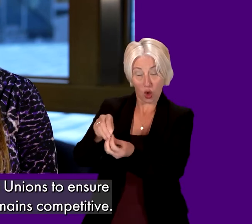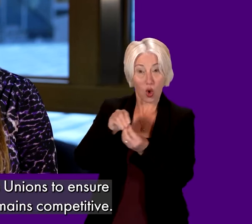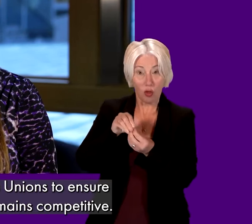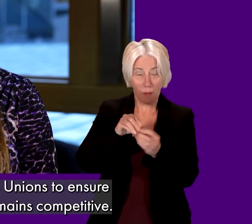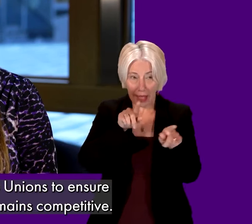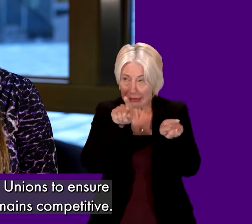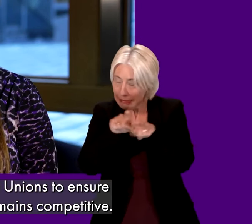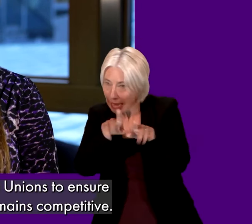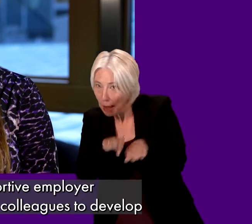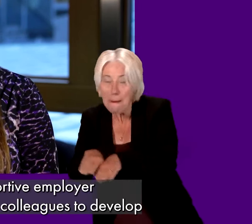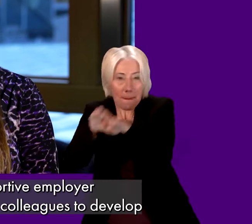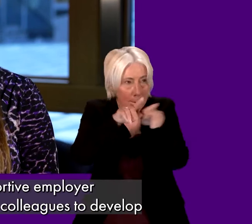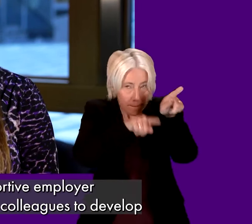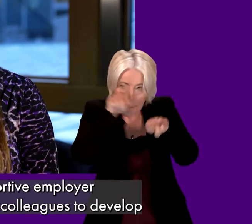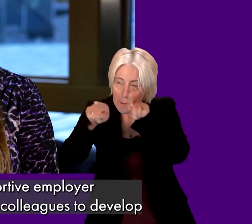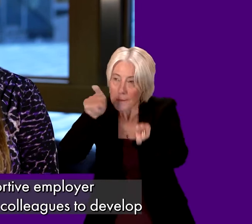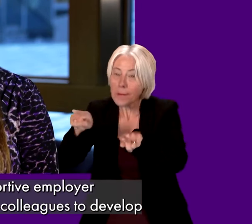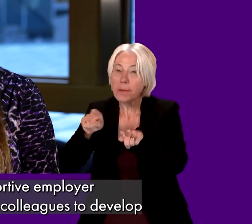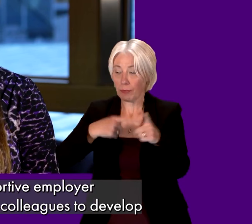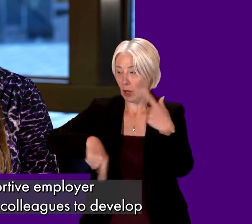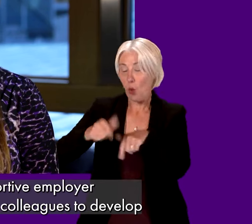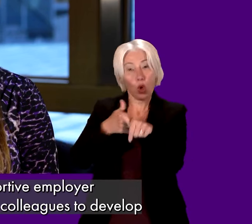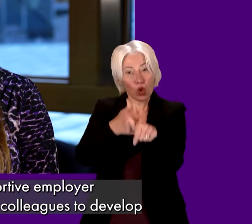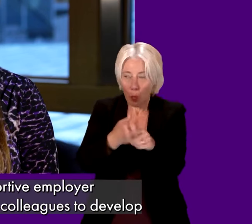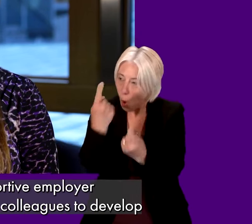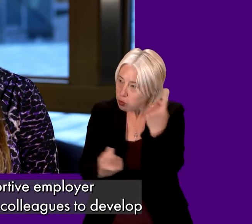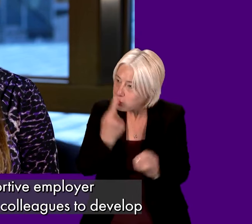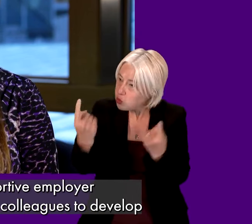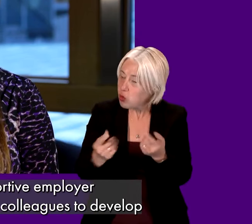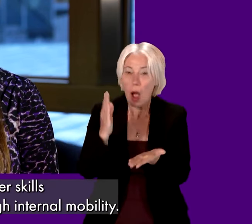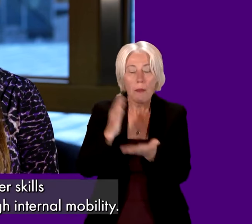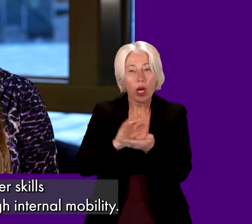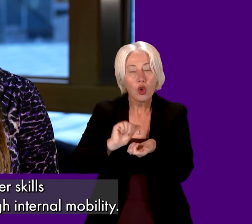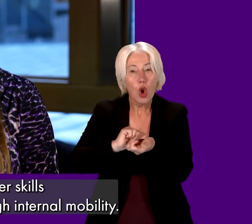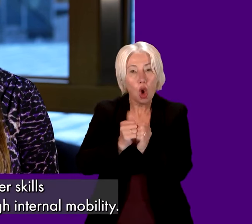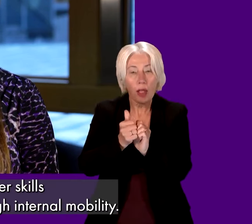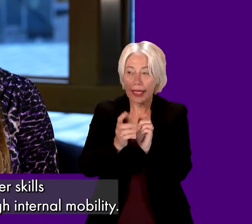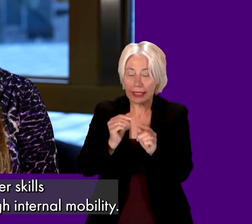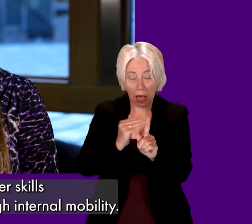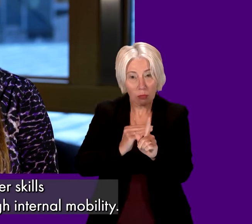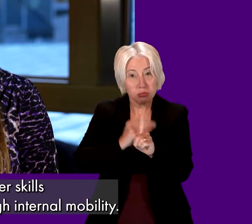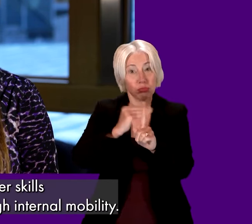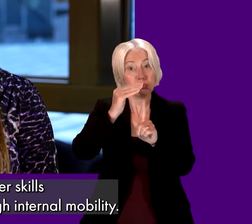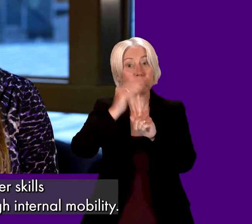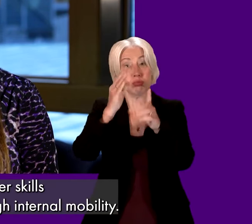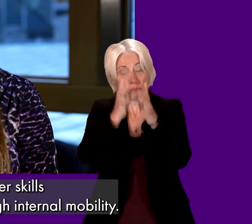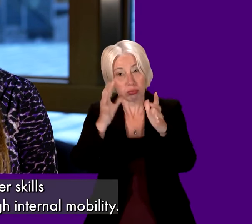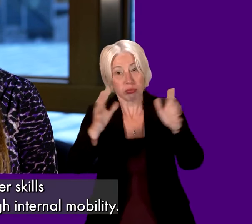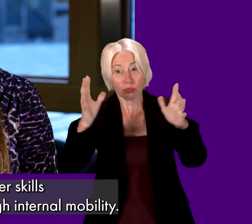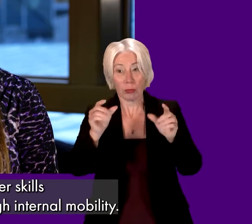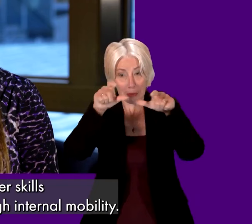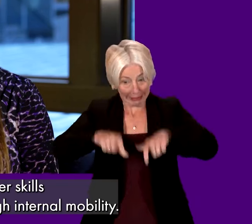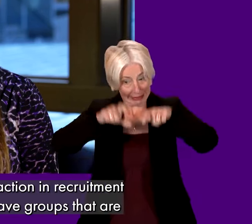remains competitive. We're a supportive employer and we help all our colleagues to develop further skills, and we have high internal